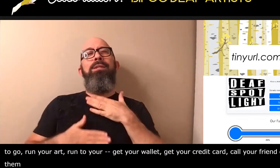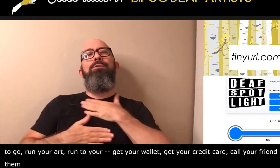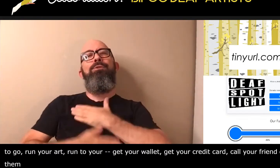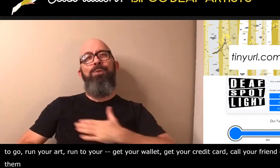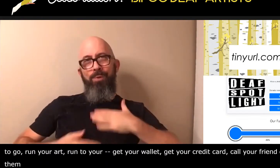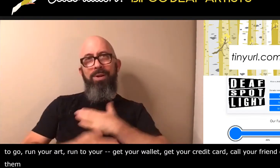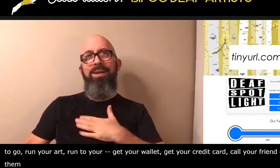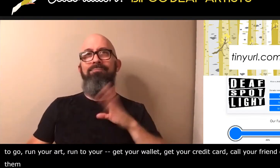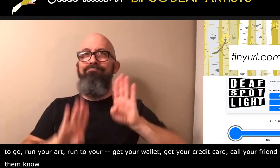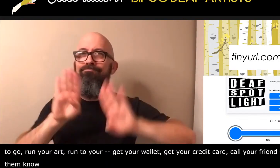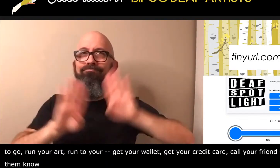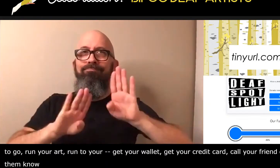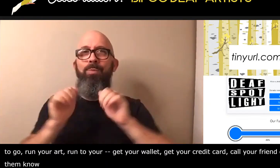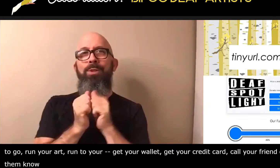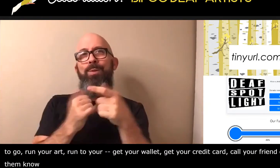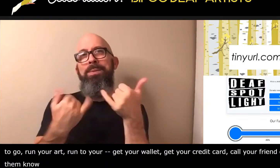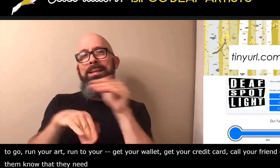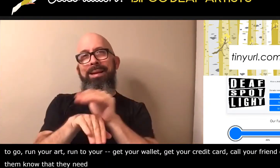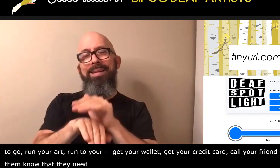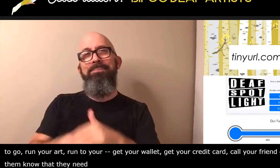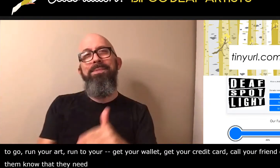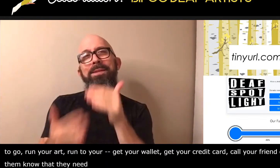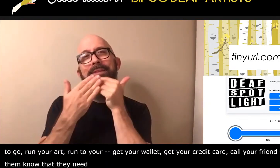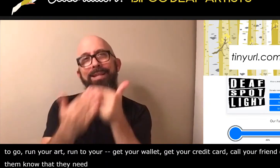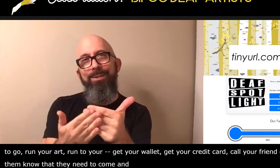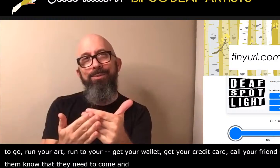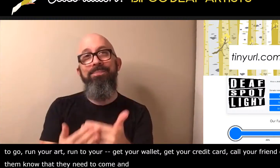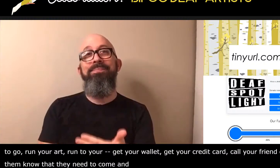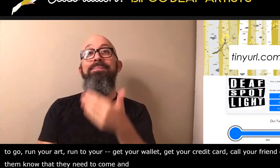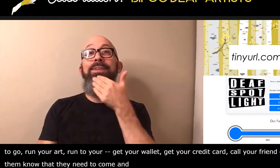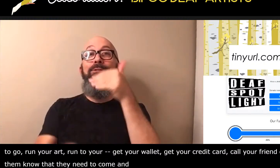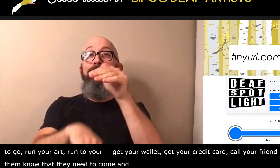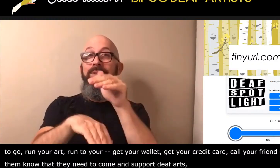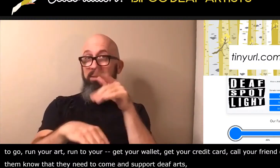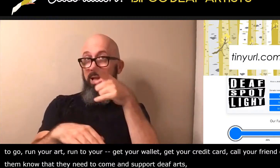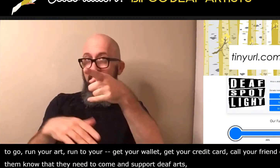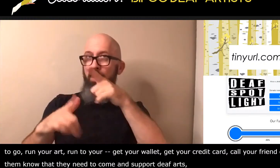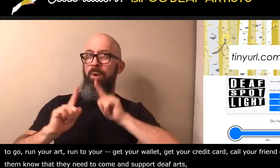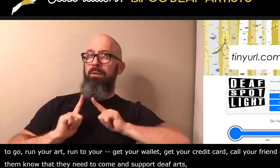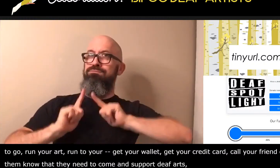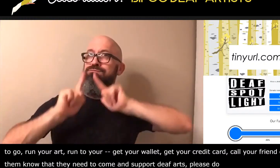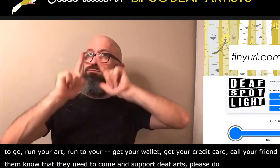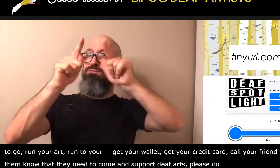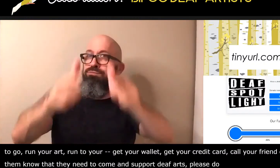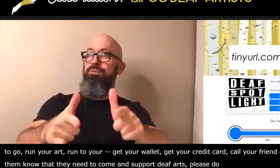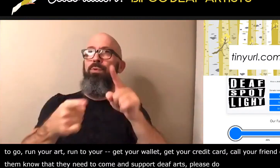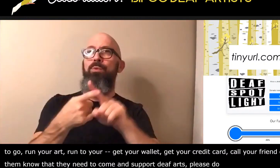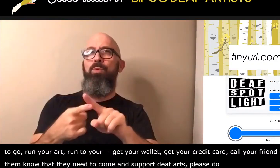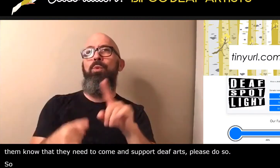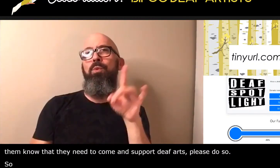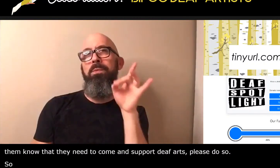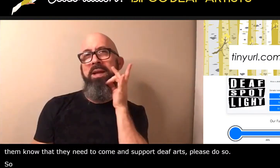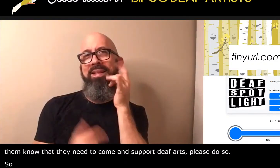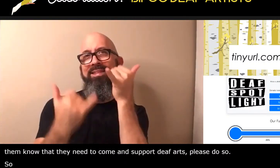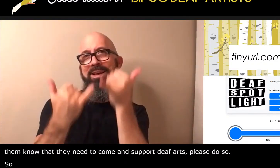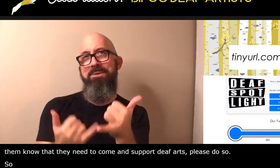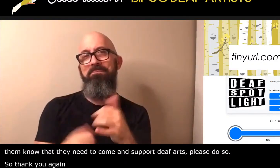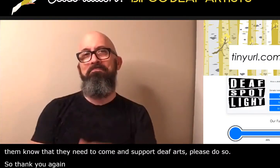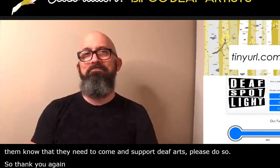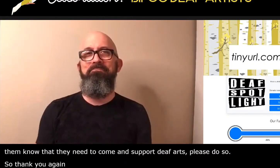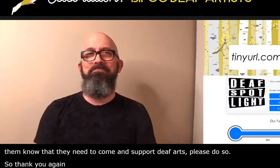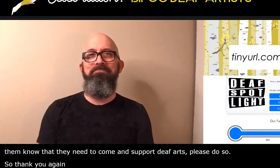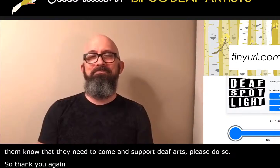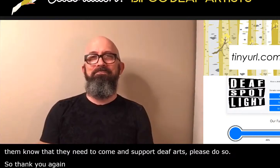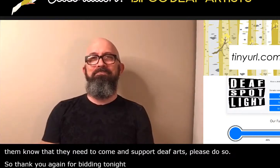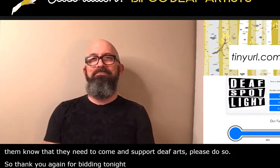that they need to come and support deaf arts, please do so. So thank you again for bidding tonight.